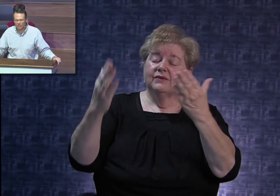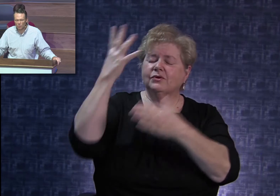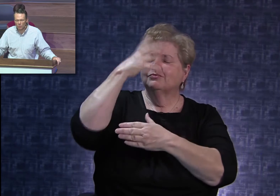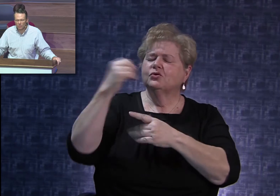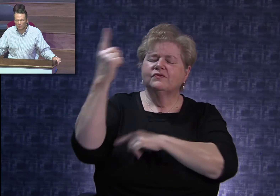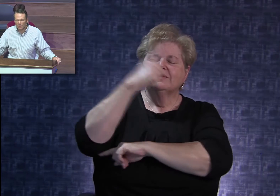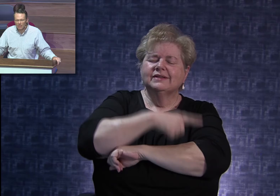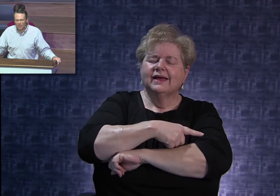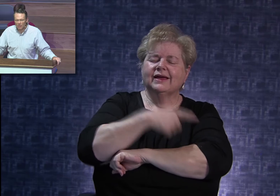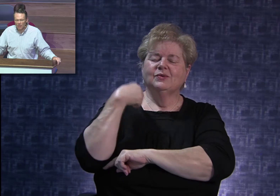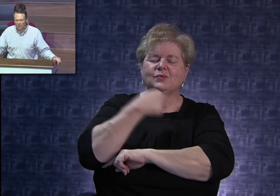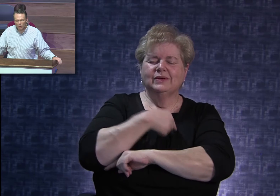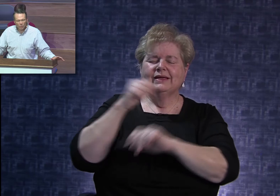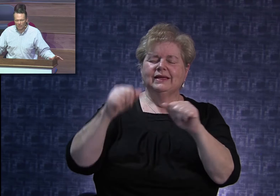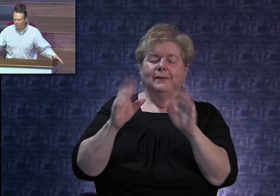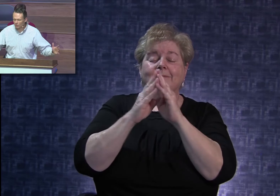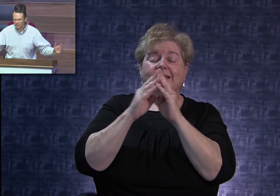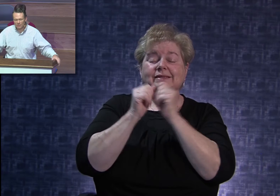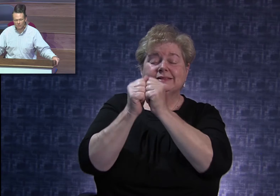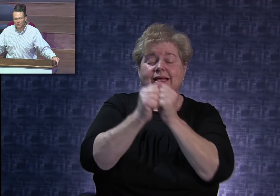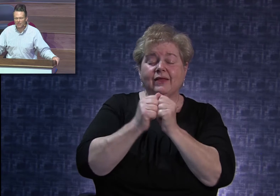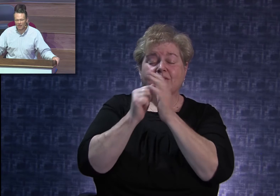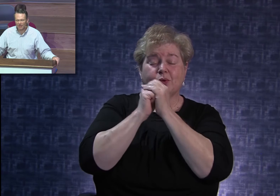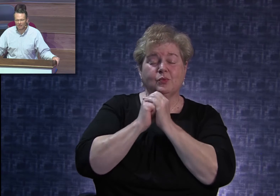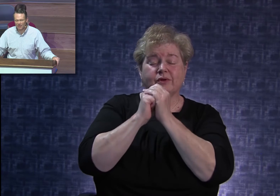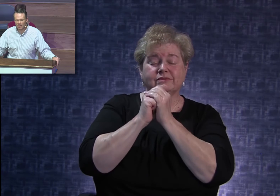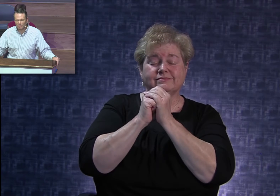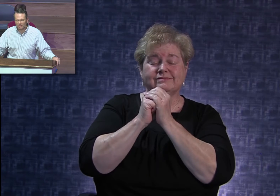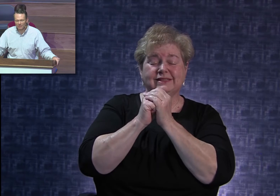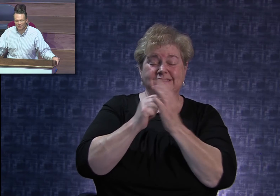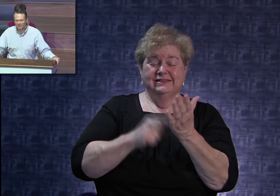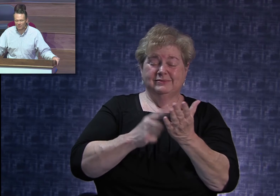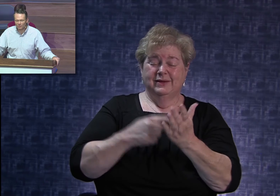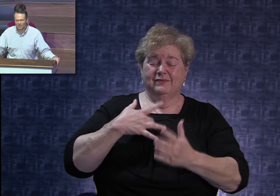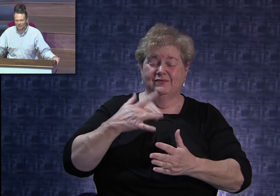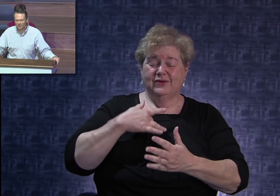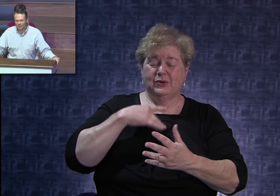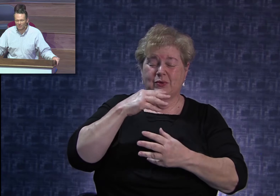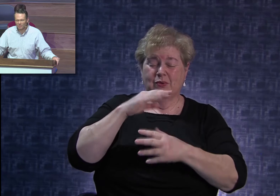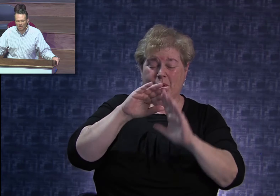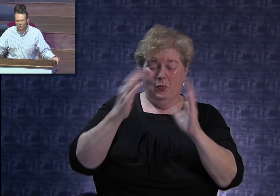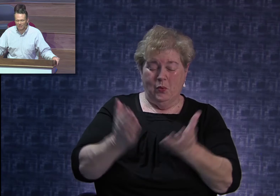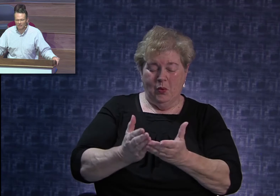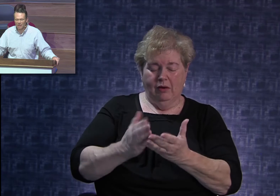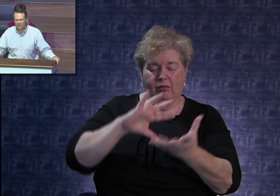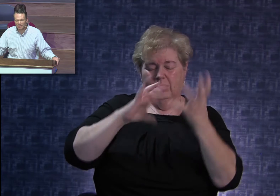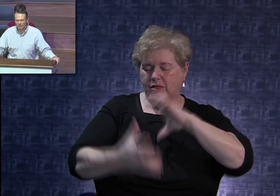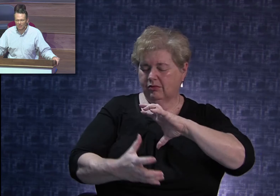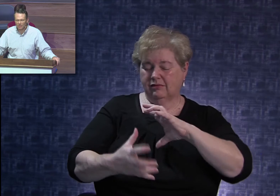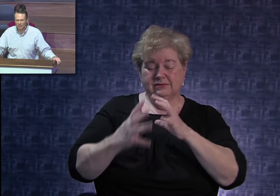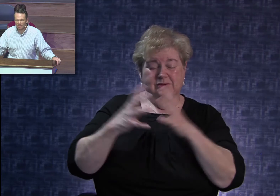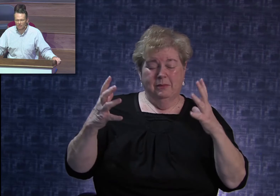together and to worship. Lord, while the world seems chaotic at times, and certainly there are as much